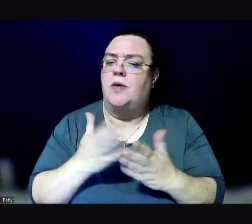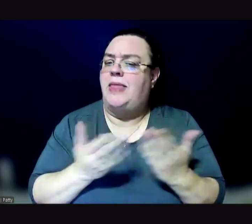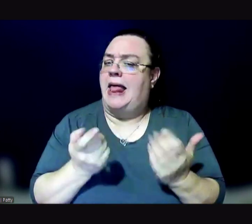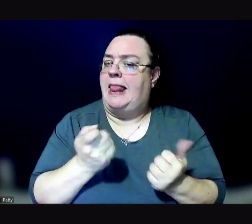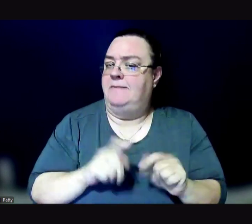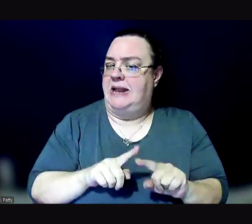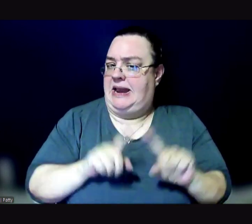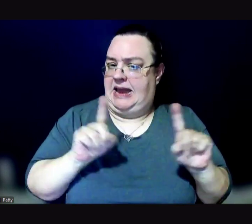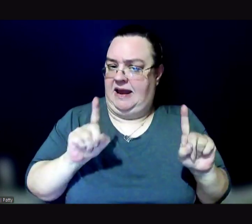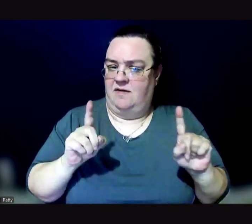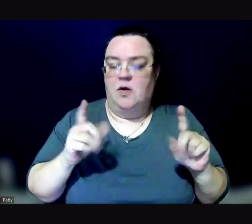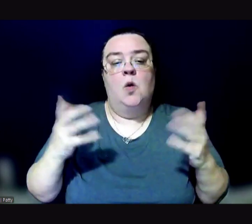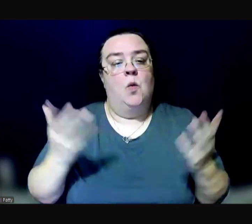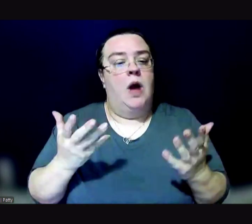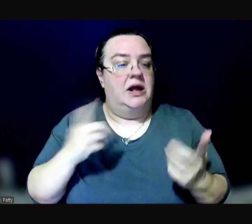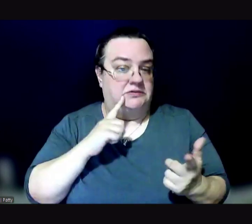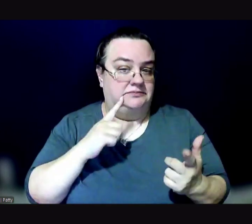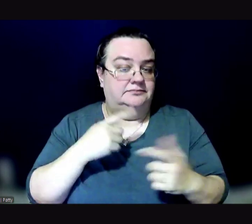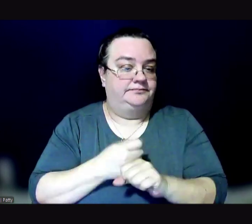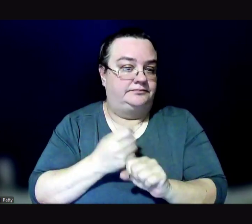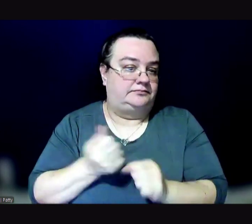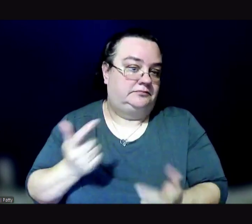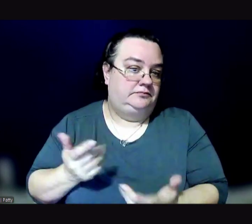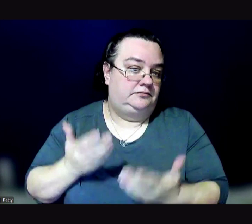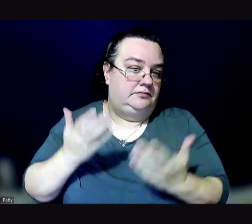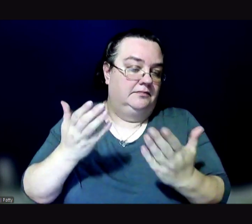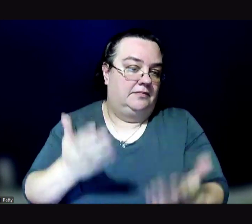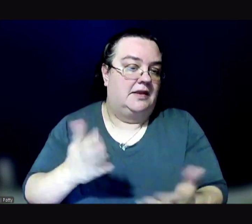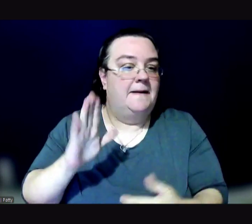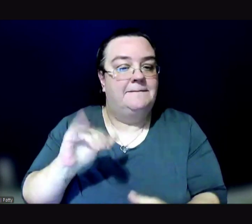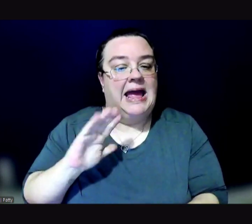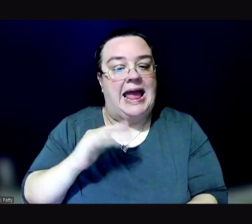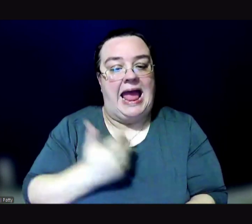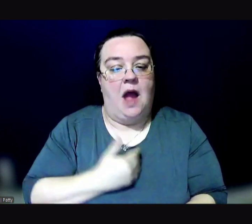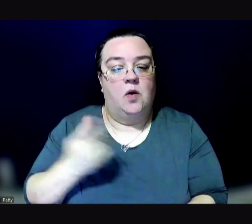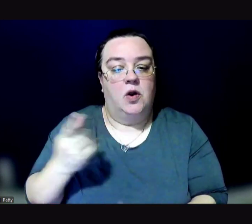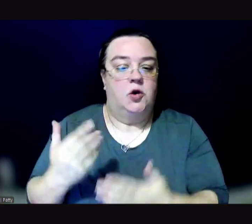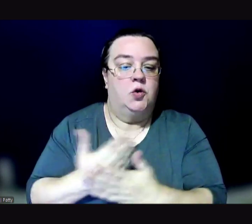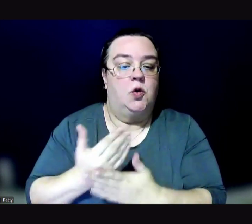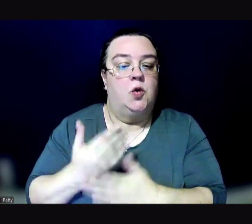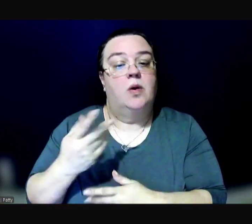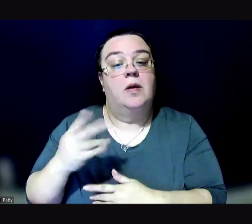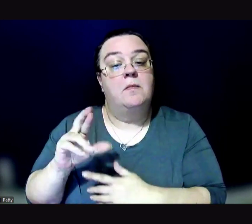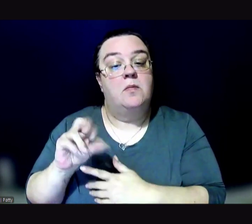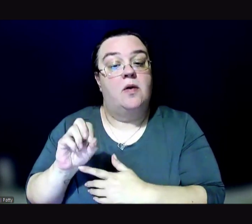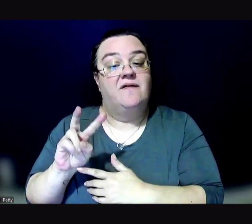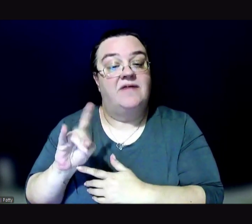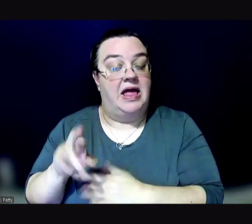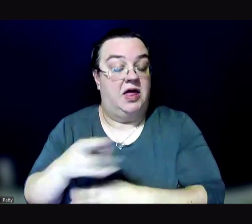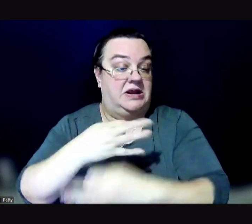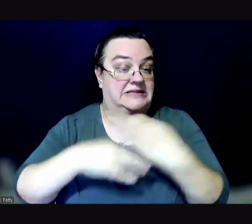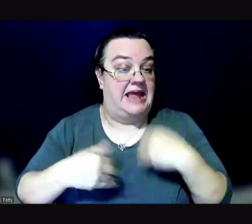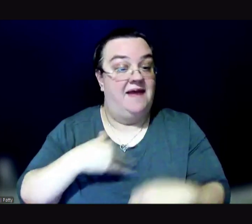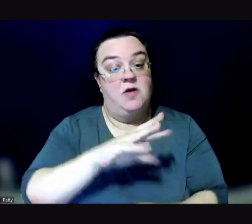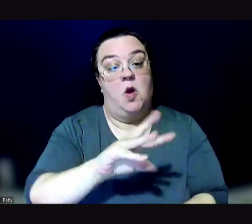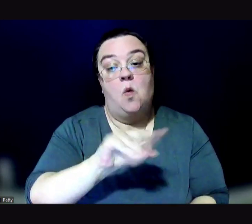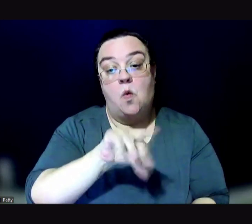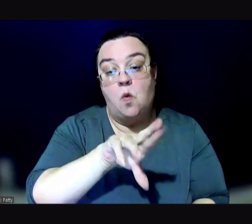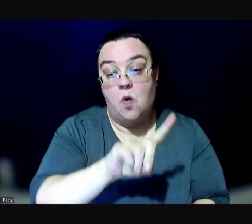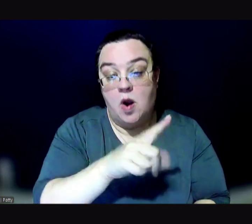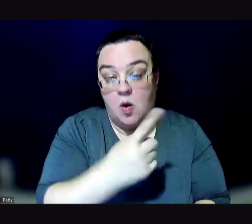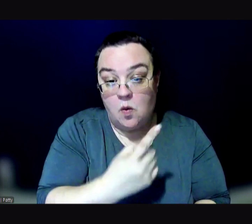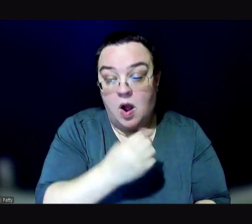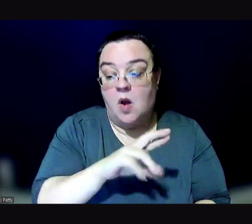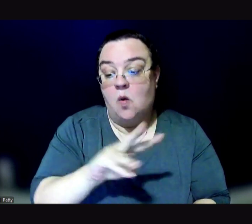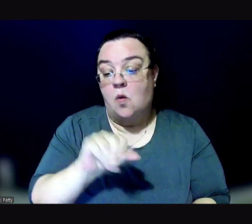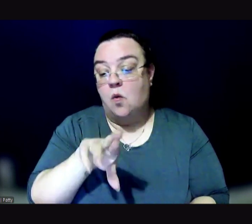been recommended by our new provider, where instead of having your Ward 1 or Ward 2, you're going to